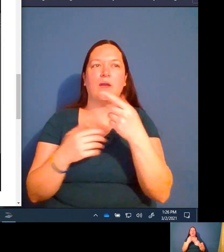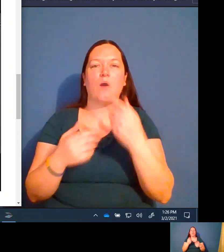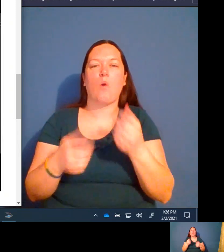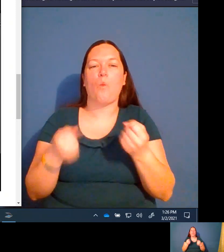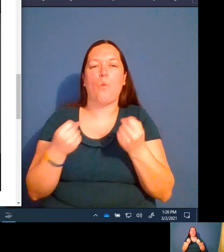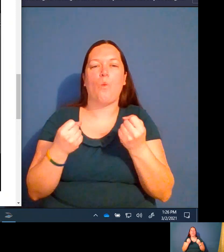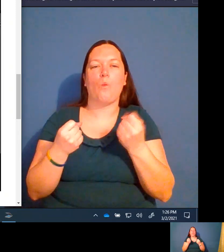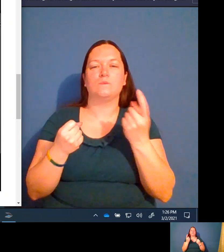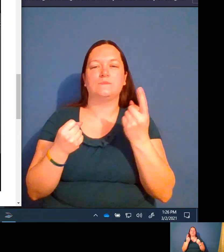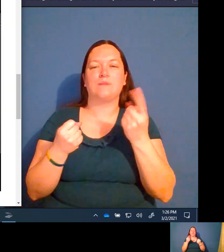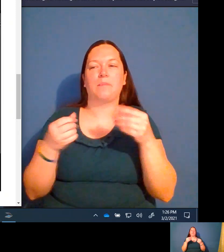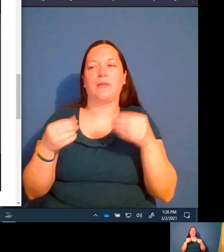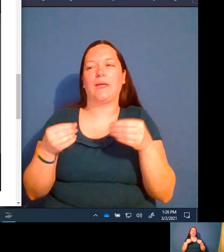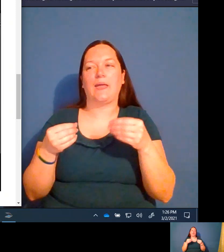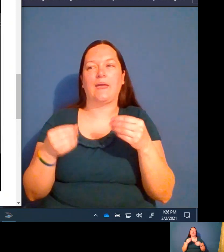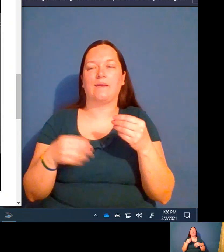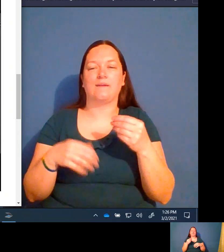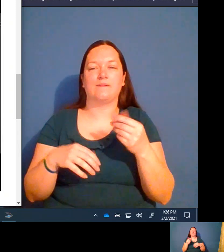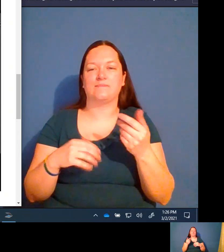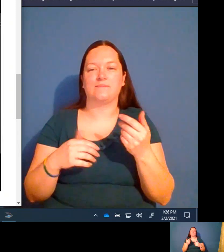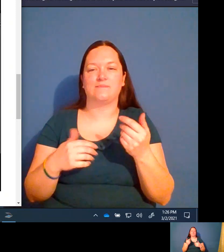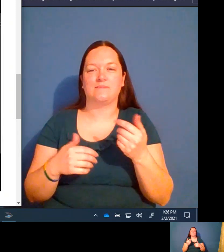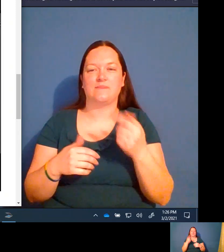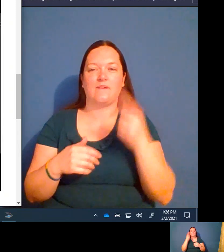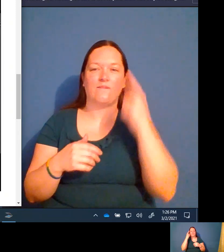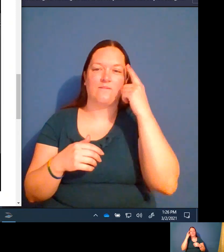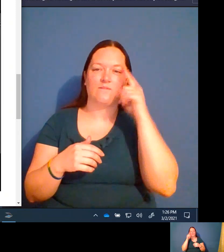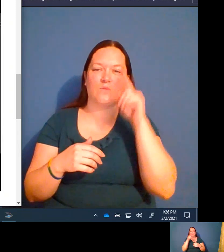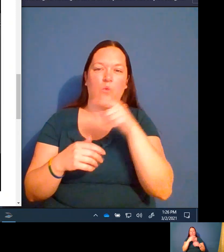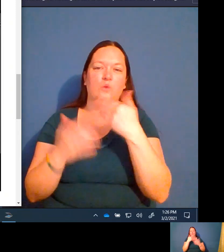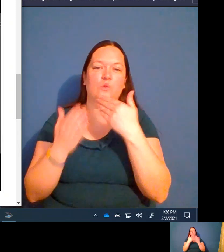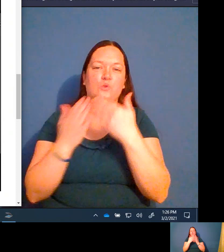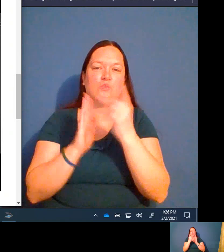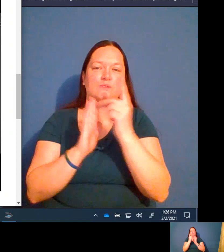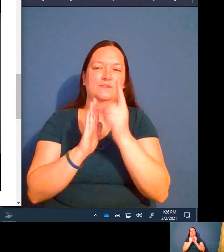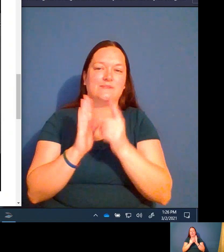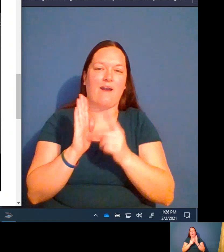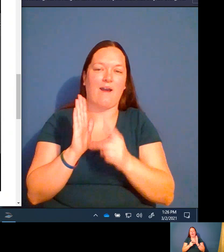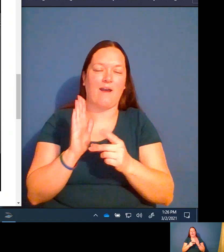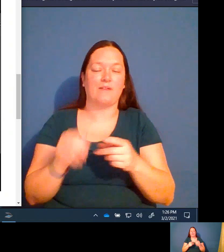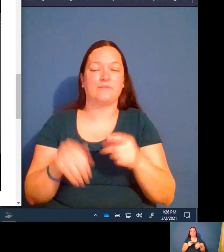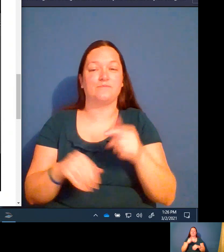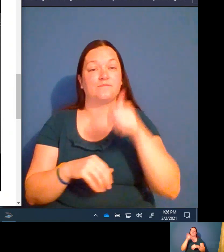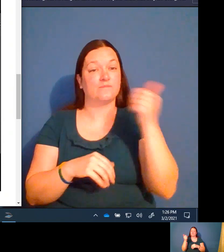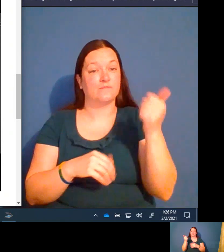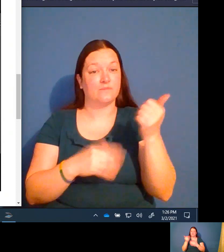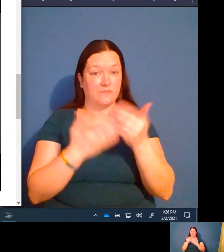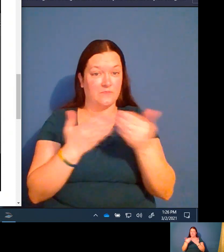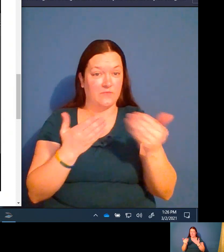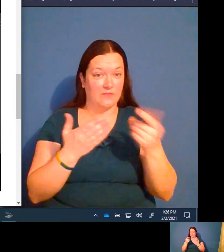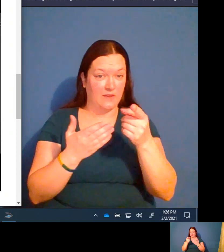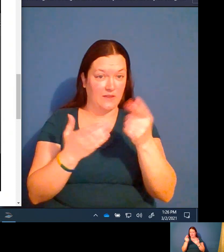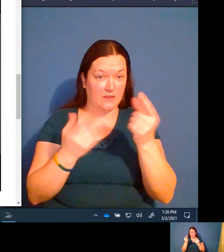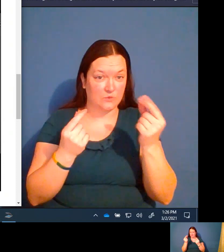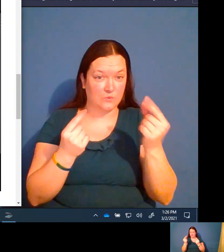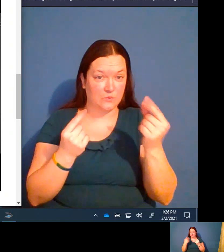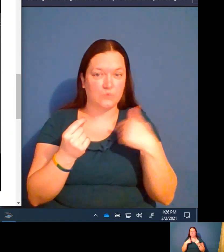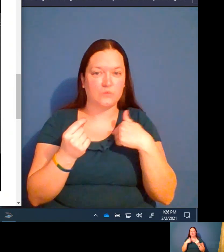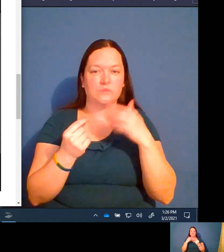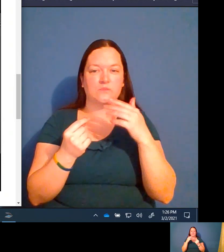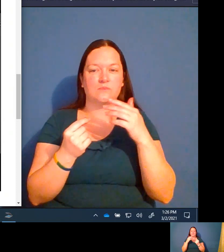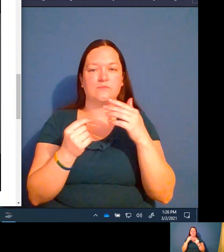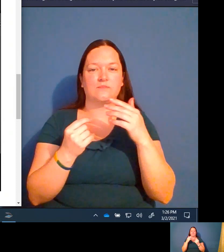really cool. Definitely be a good design. And then another thing that you can do is, and I'm not going to show